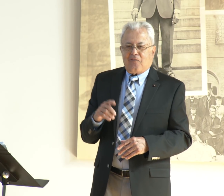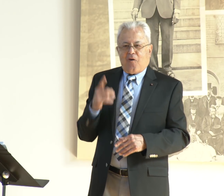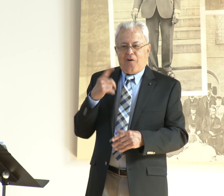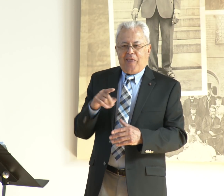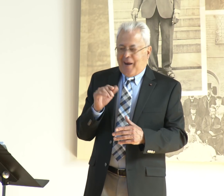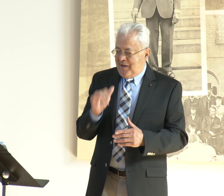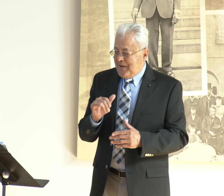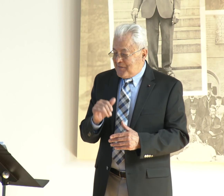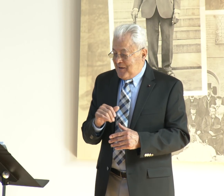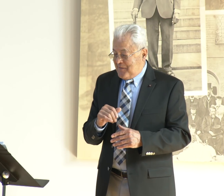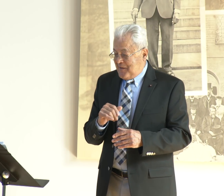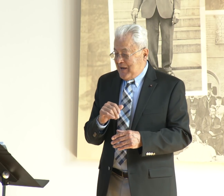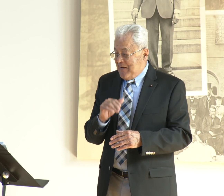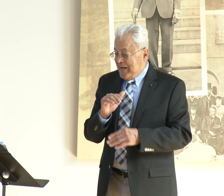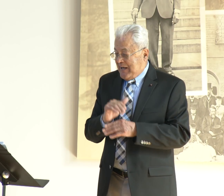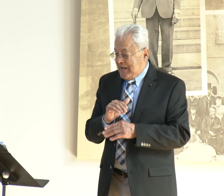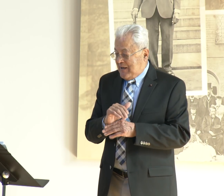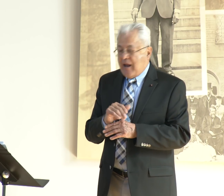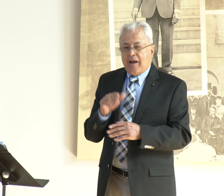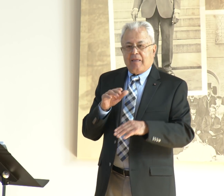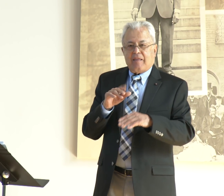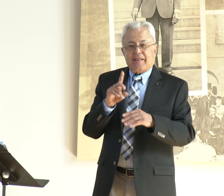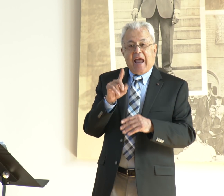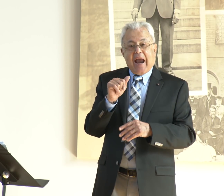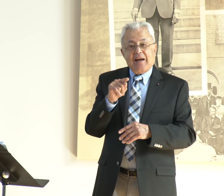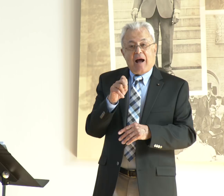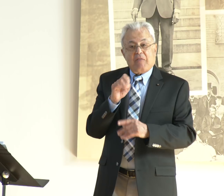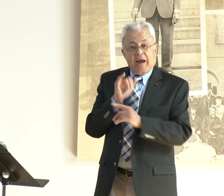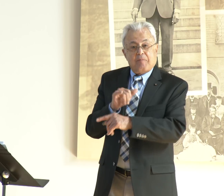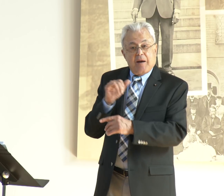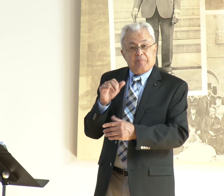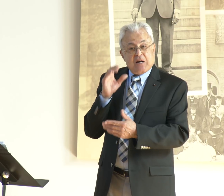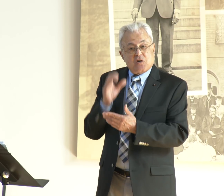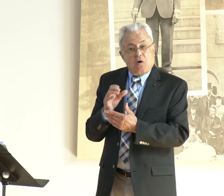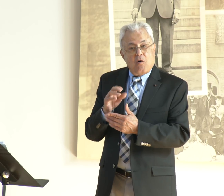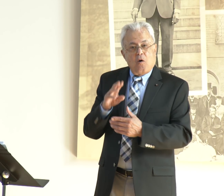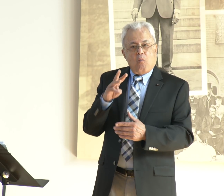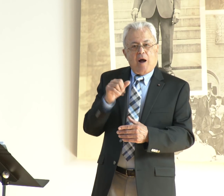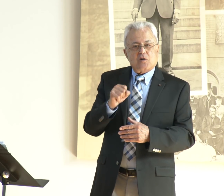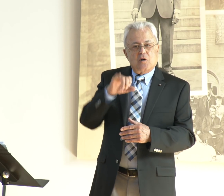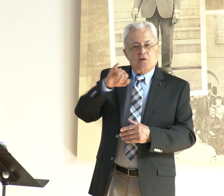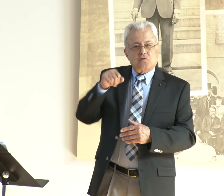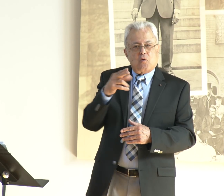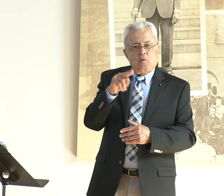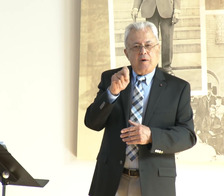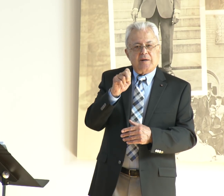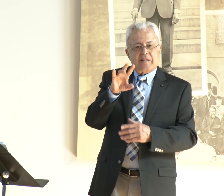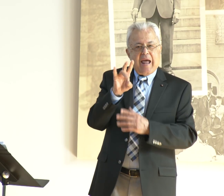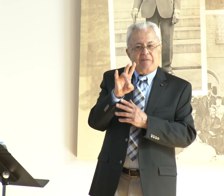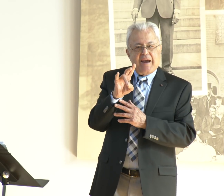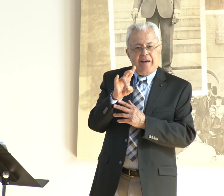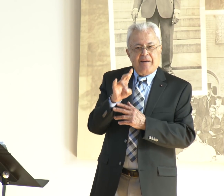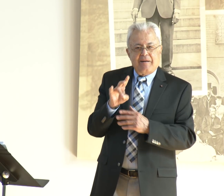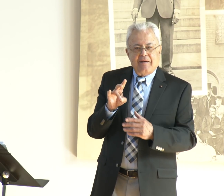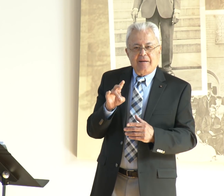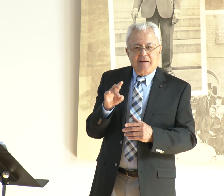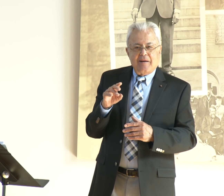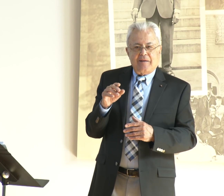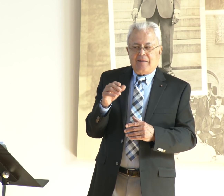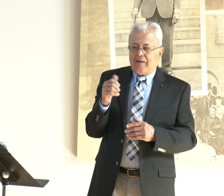date. That was his date for the evening. And the date in that picture, the date of